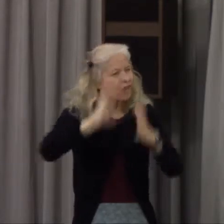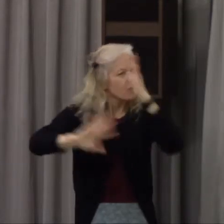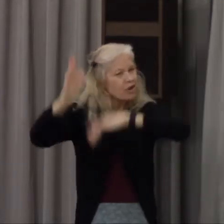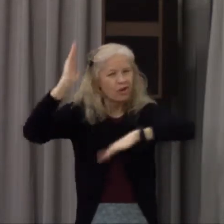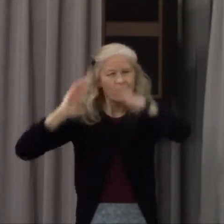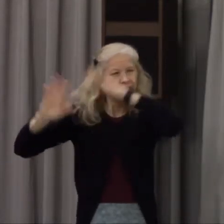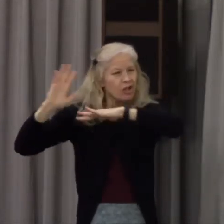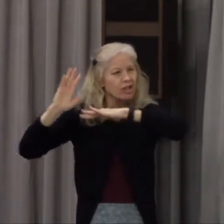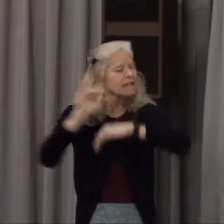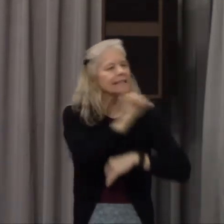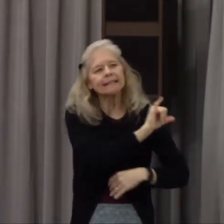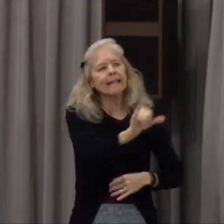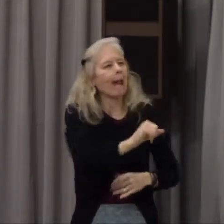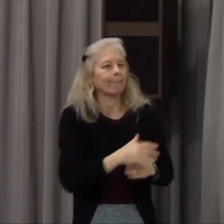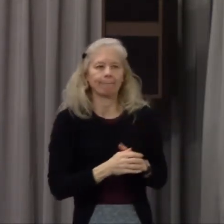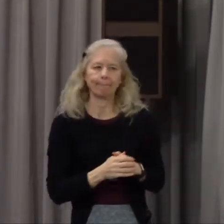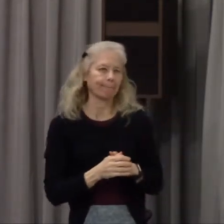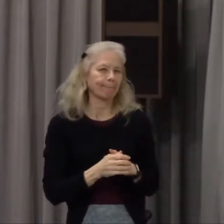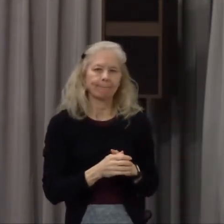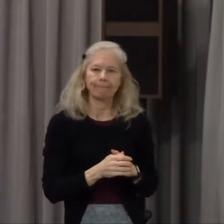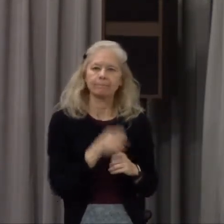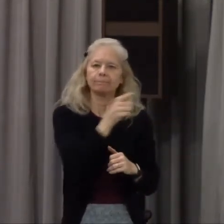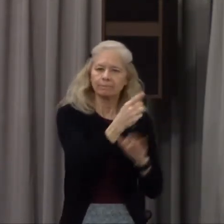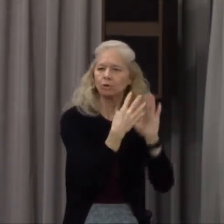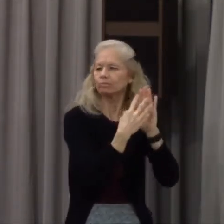was the devil too, by the way. Those false prophets.